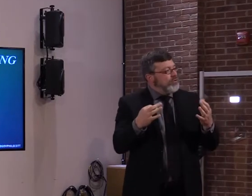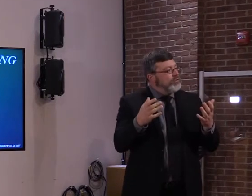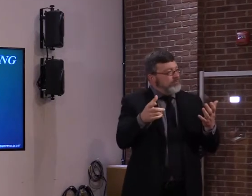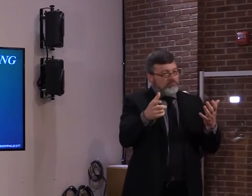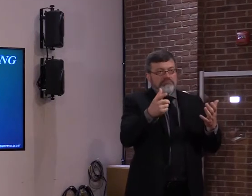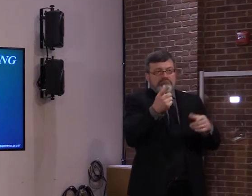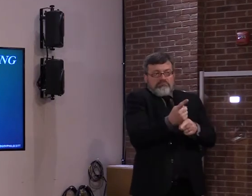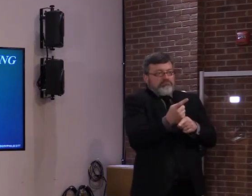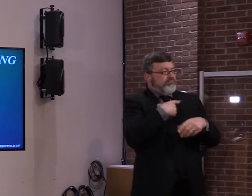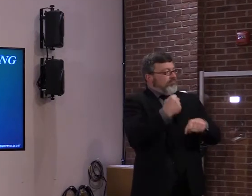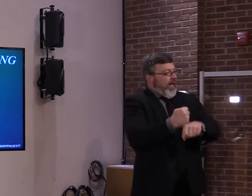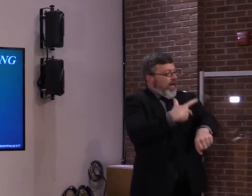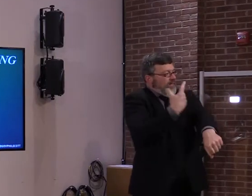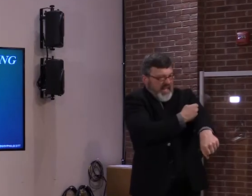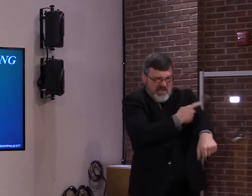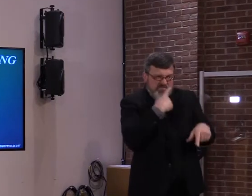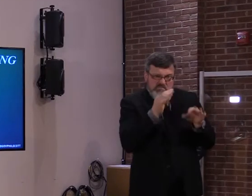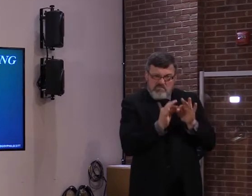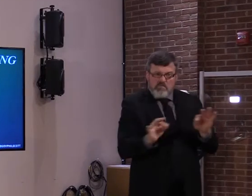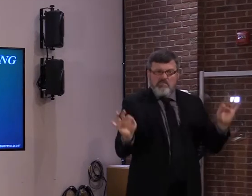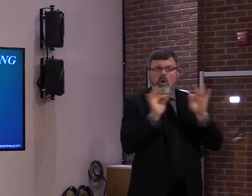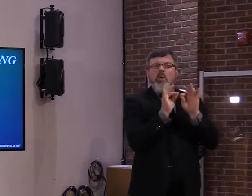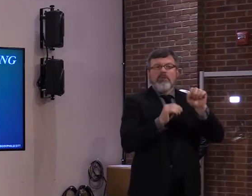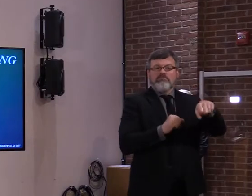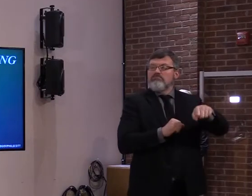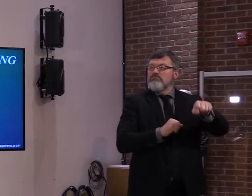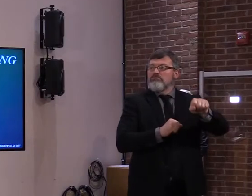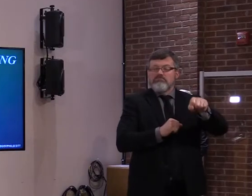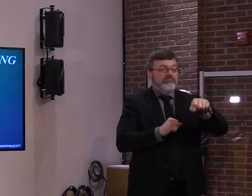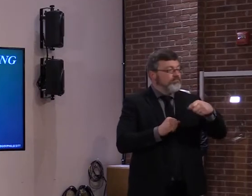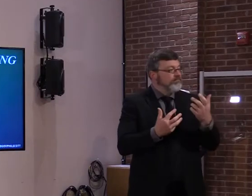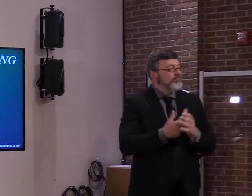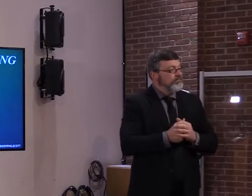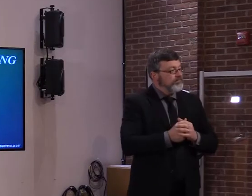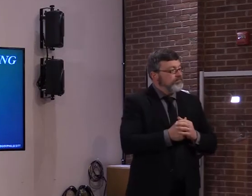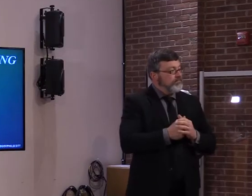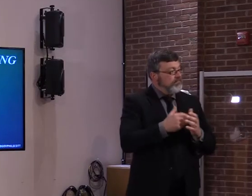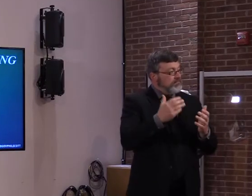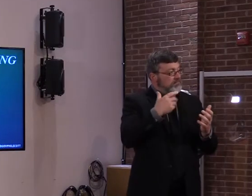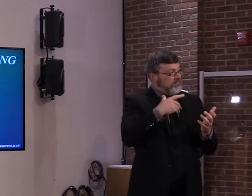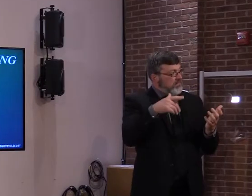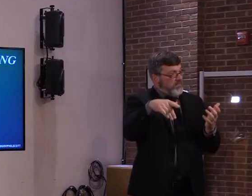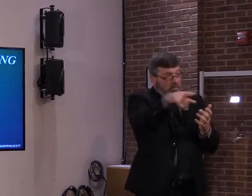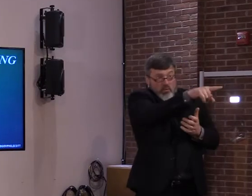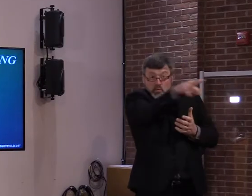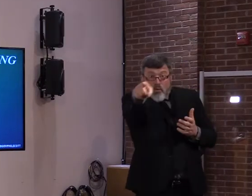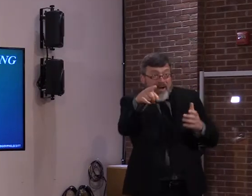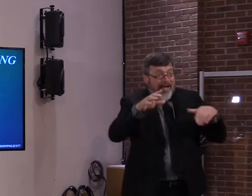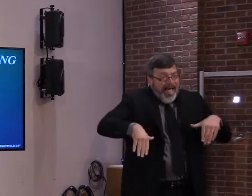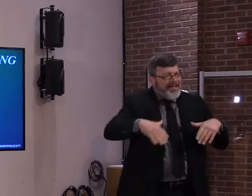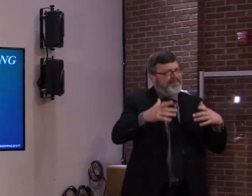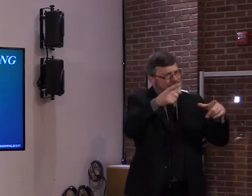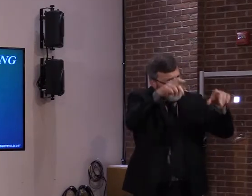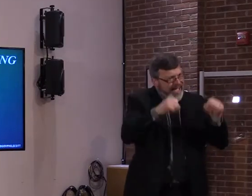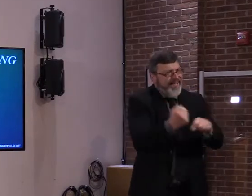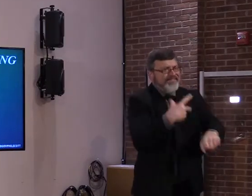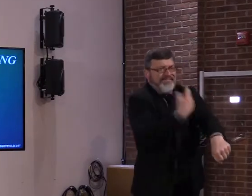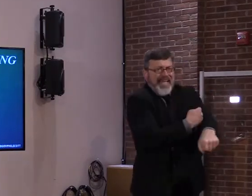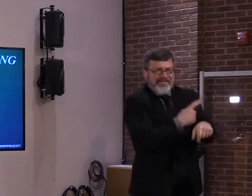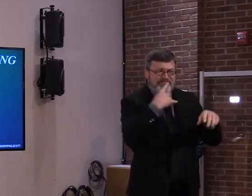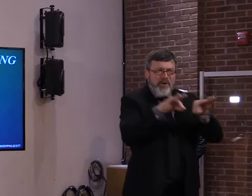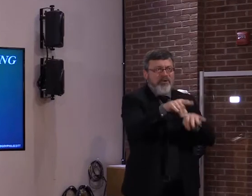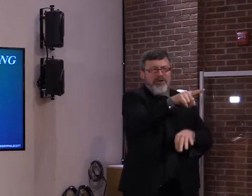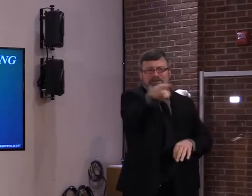matters most right now to get vaccinated. This can be you too. Turn it back to the governor.